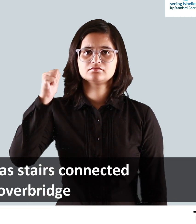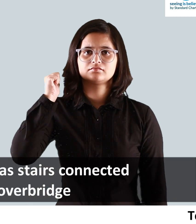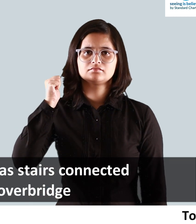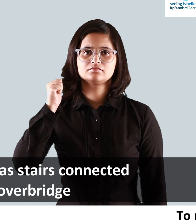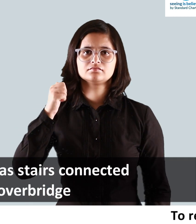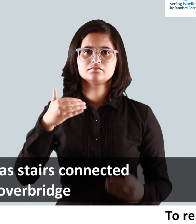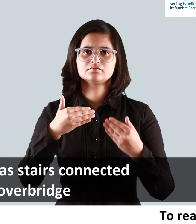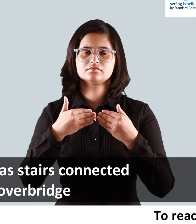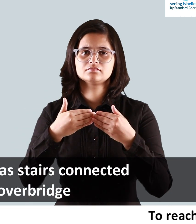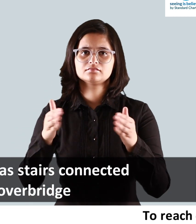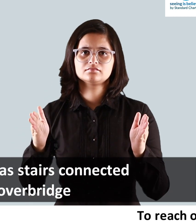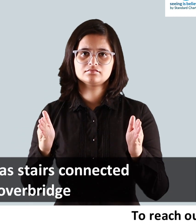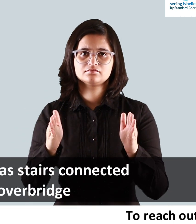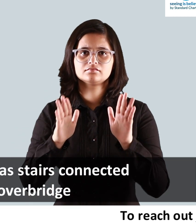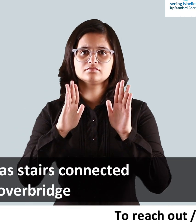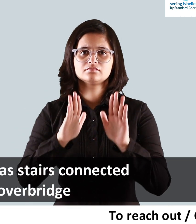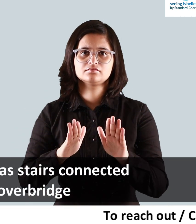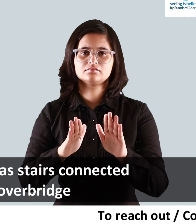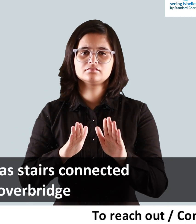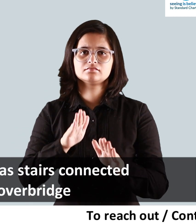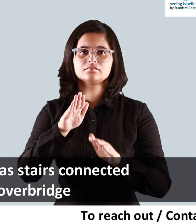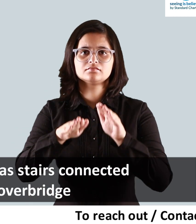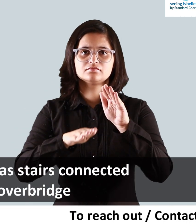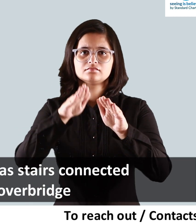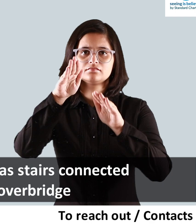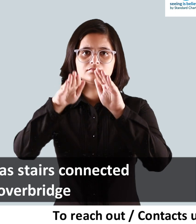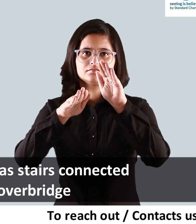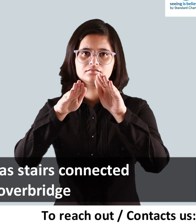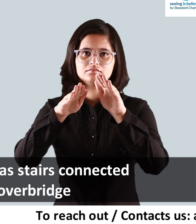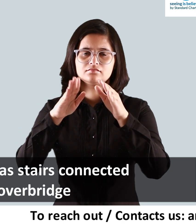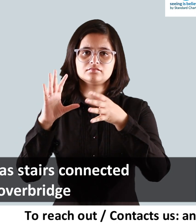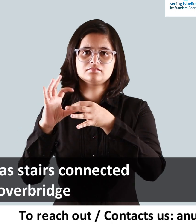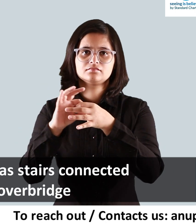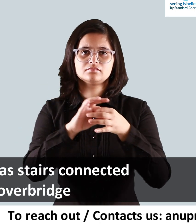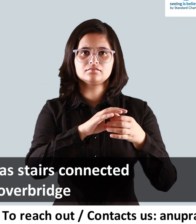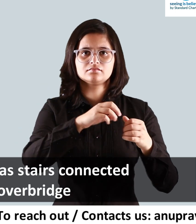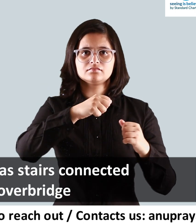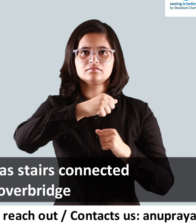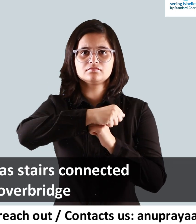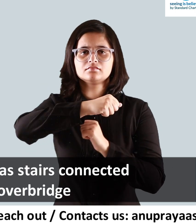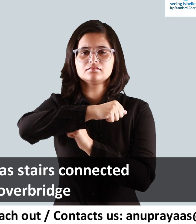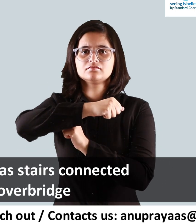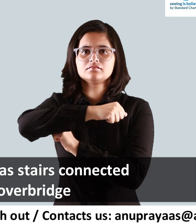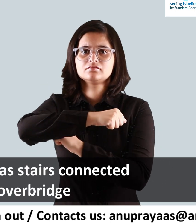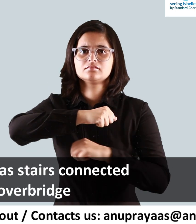The back entrance has stairs connected to the foot-over bridge.